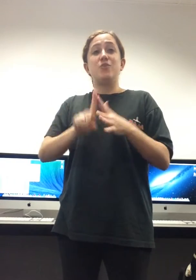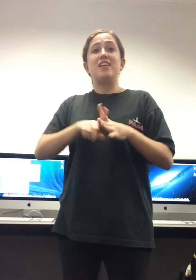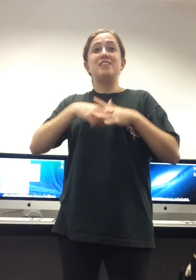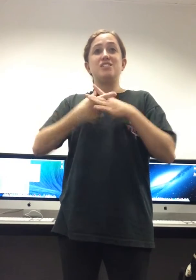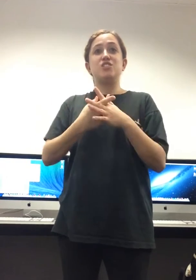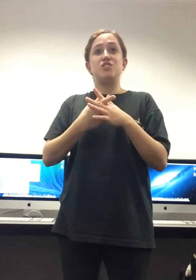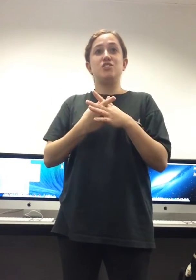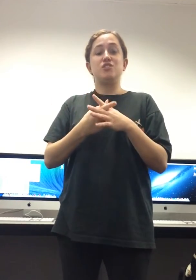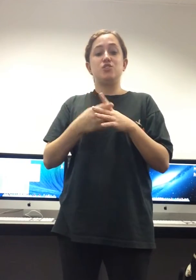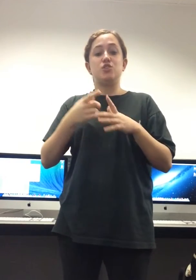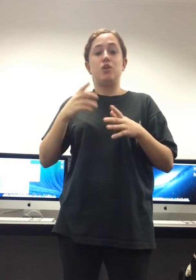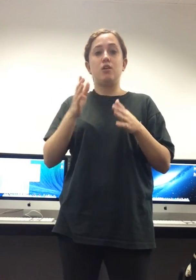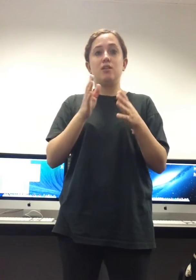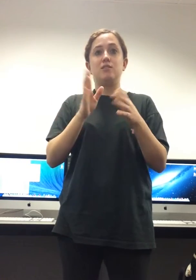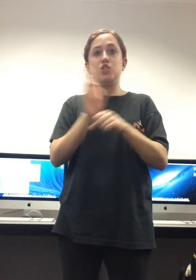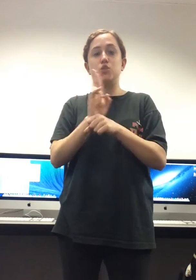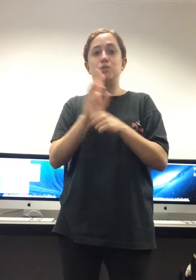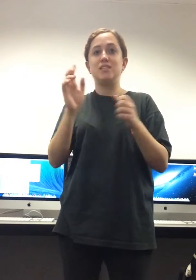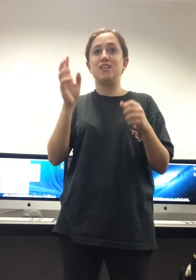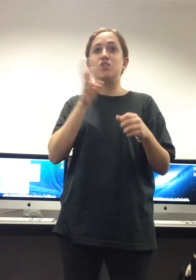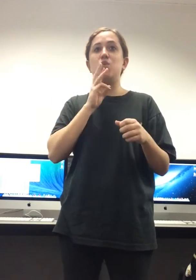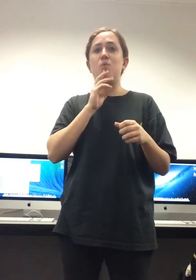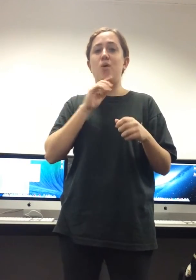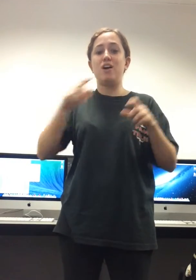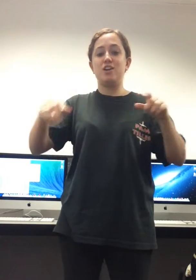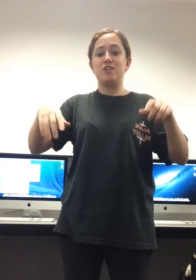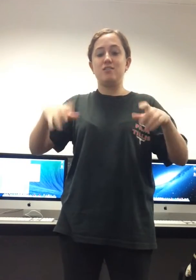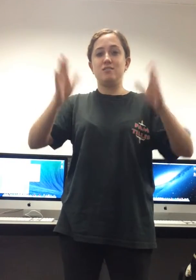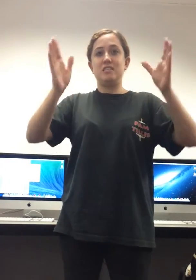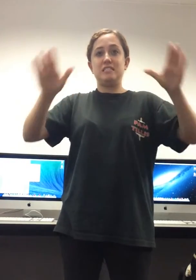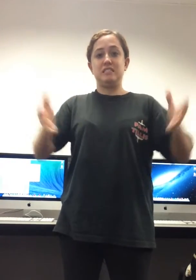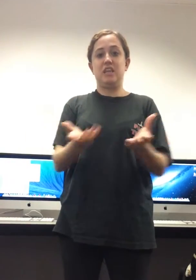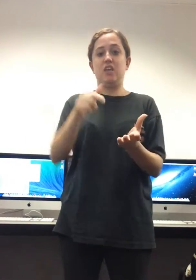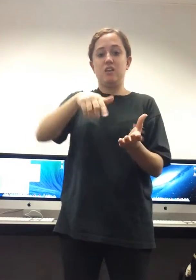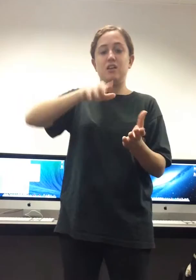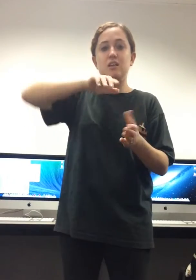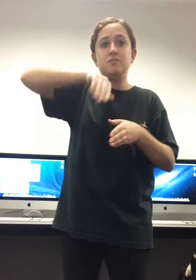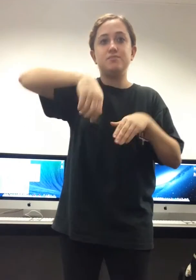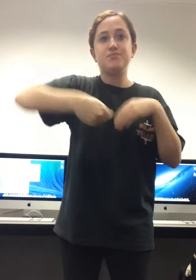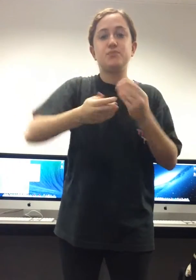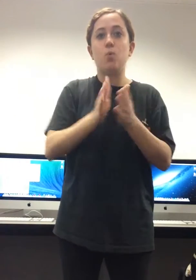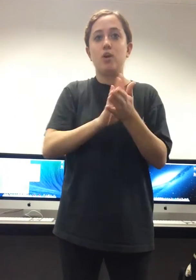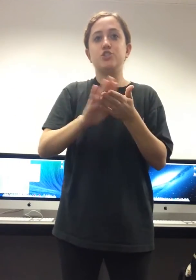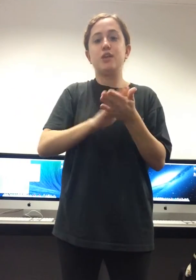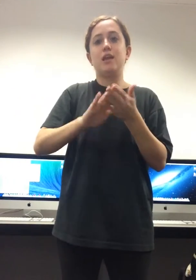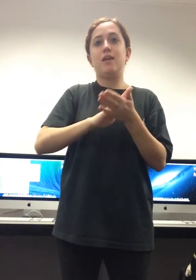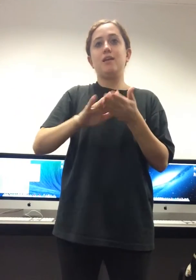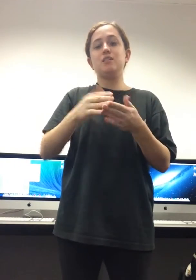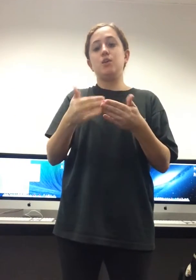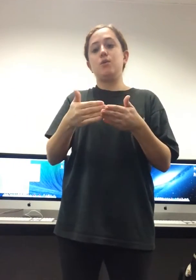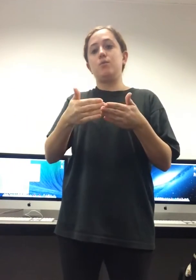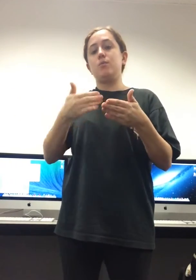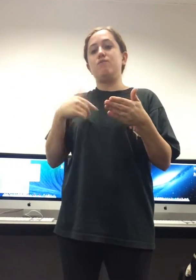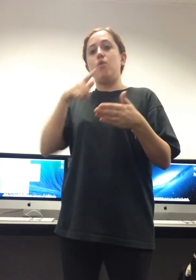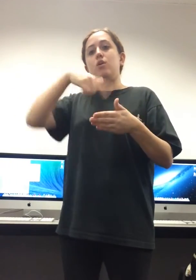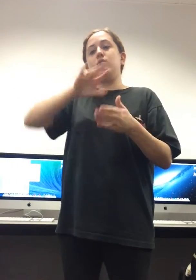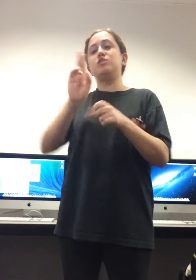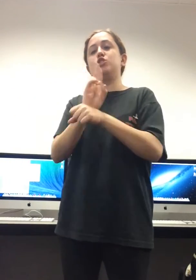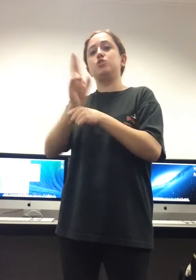the sausage. Under the system of rigid economy, which the packers enforced, there were some